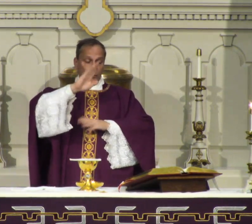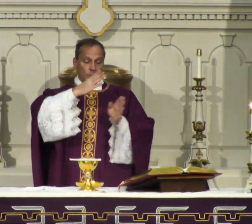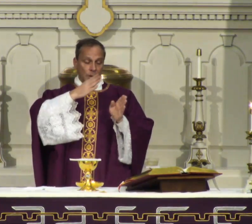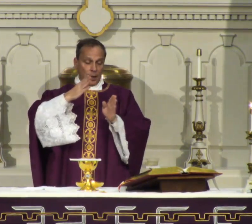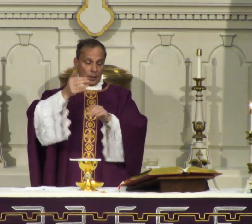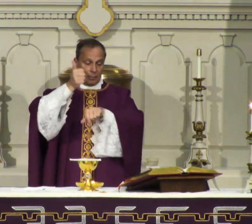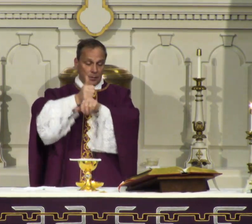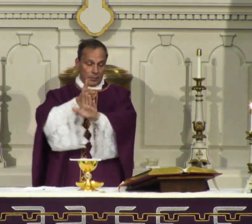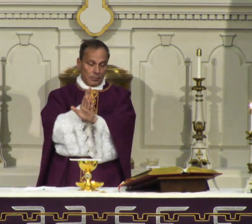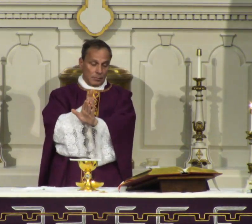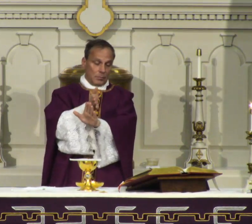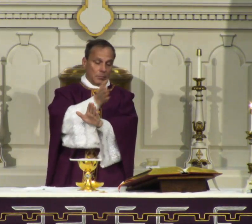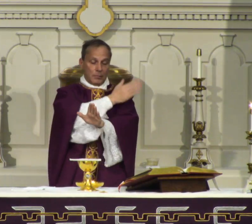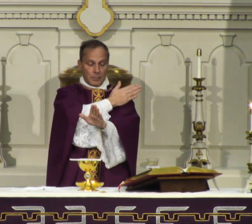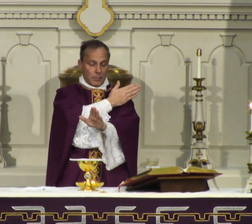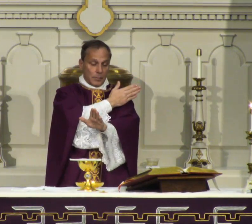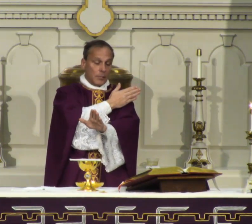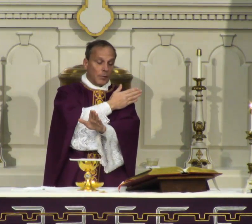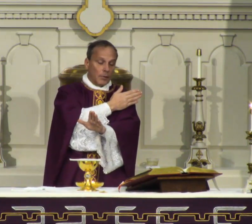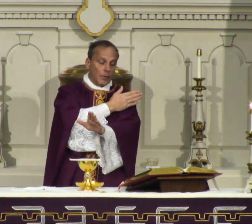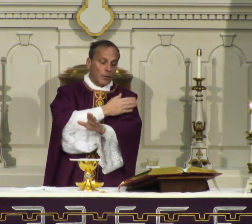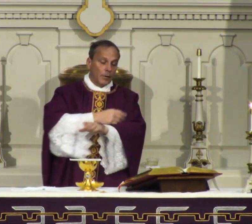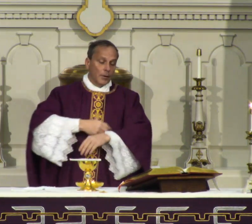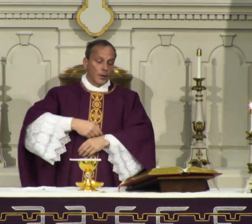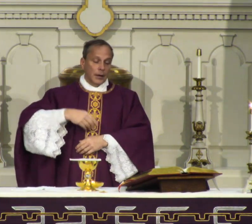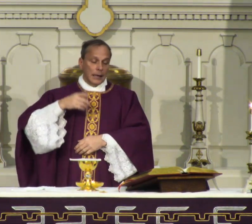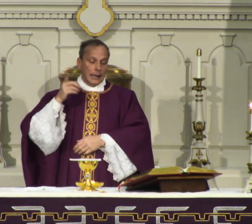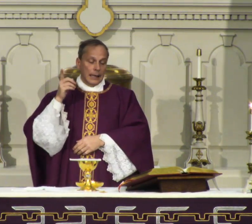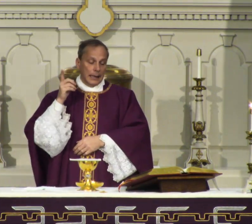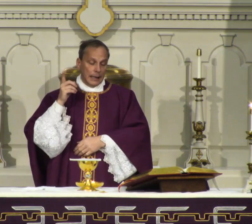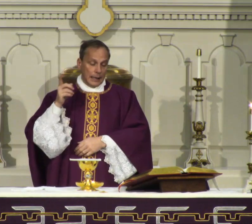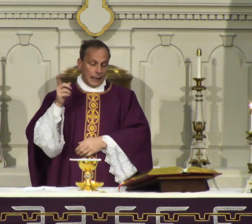and so fulfilled the design you formed long ago